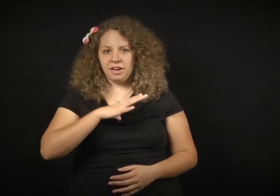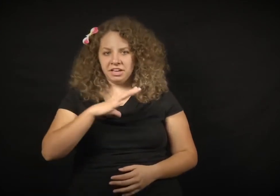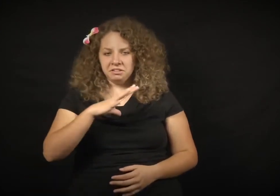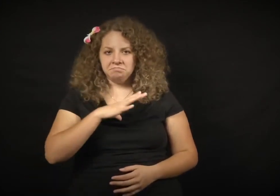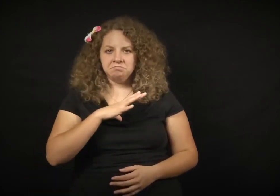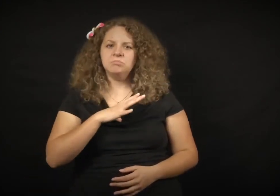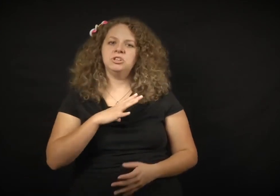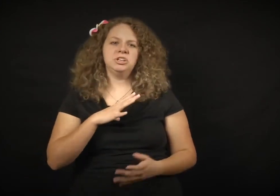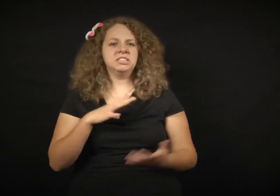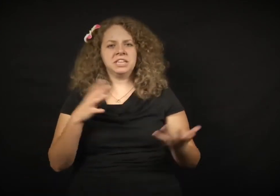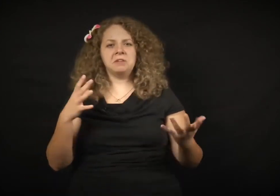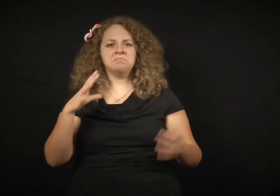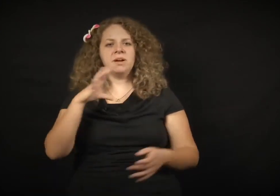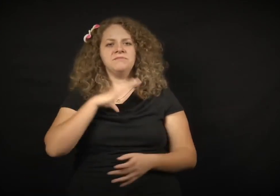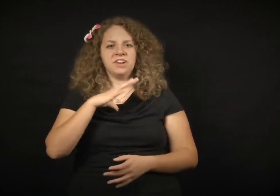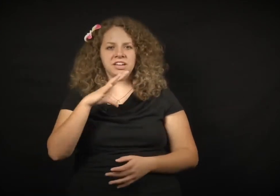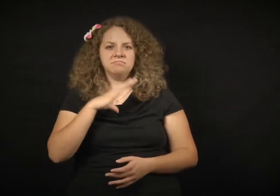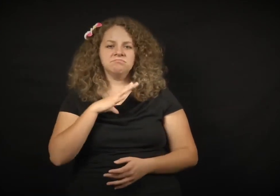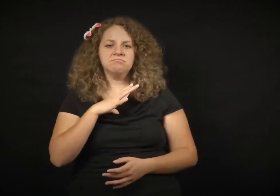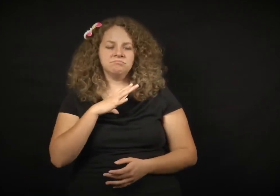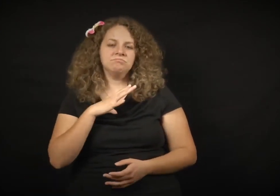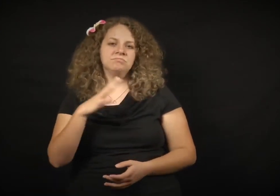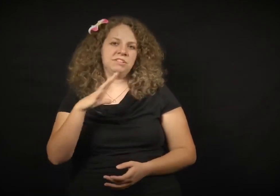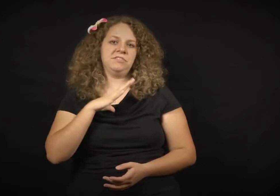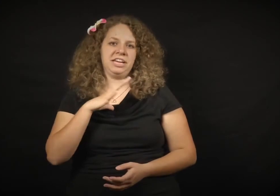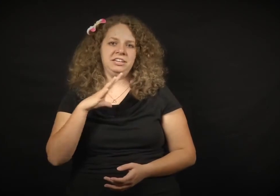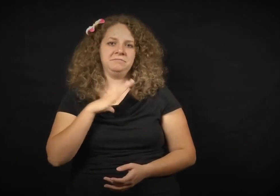Fine. Or you could say, I'm fine. Fine.